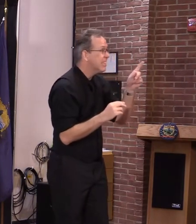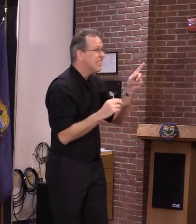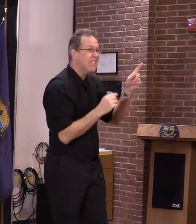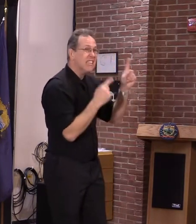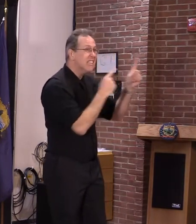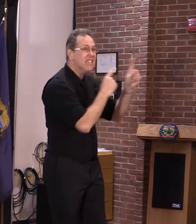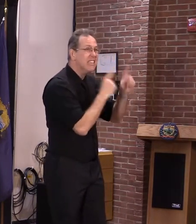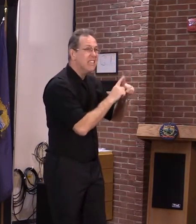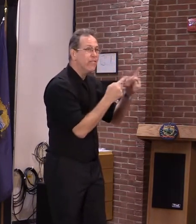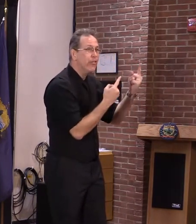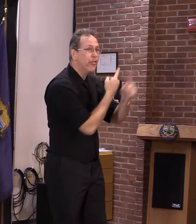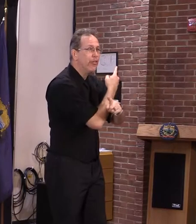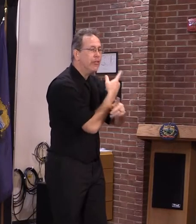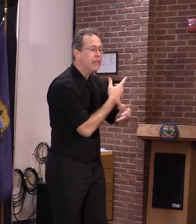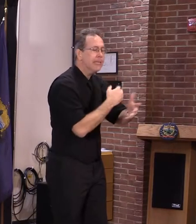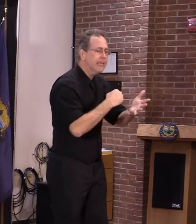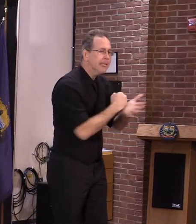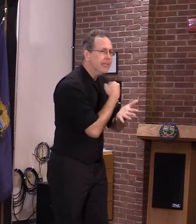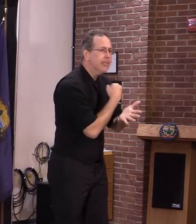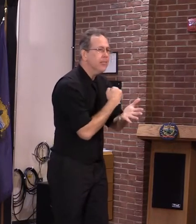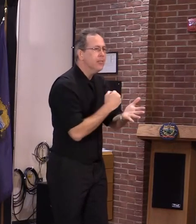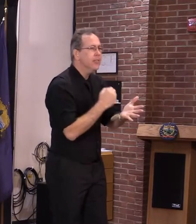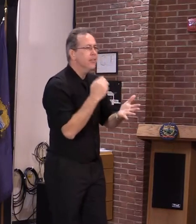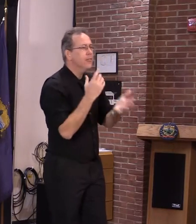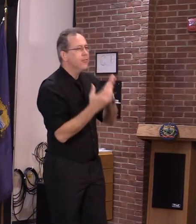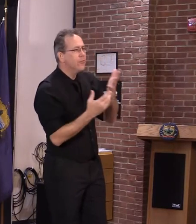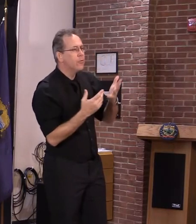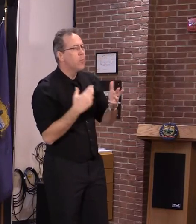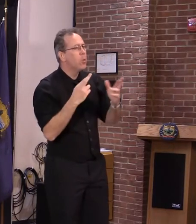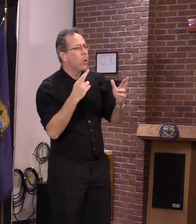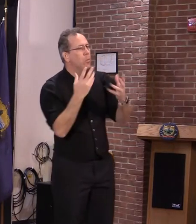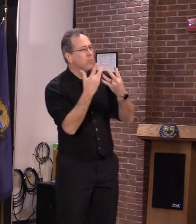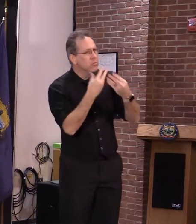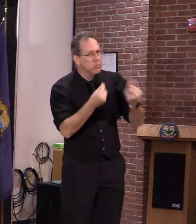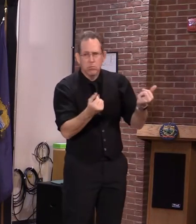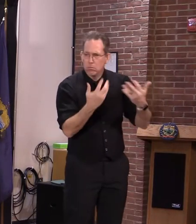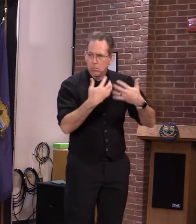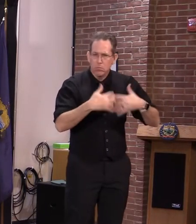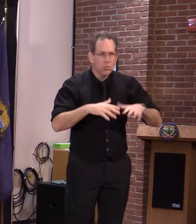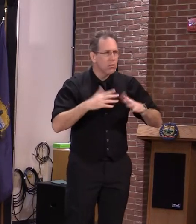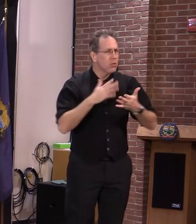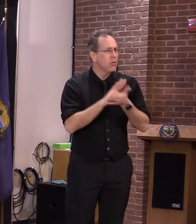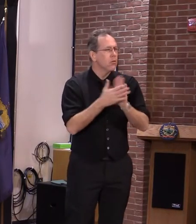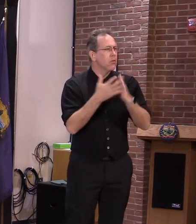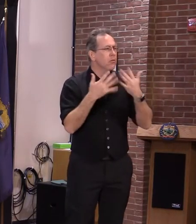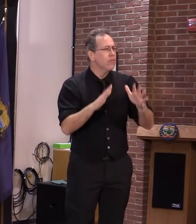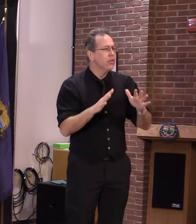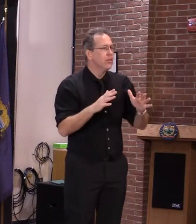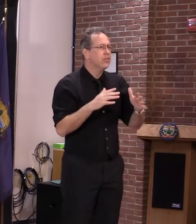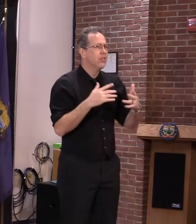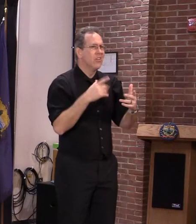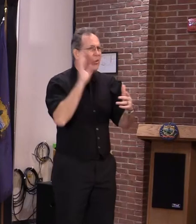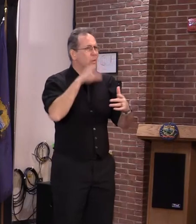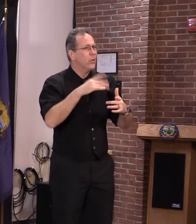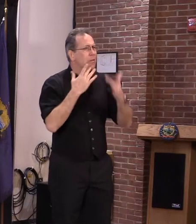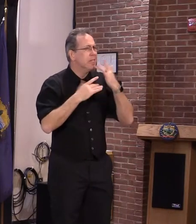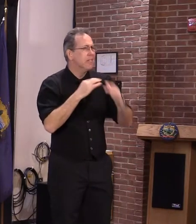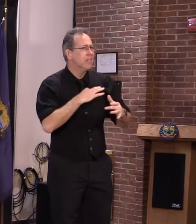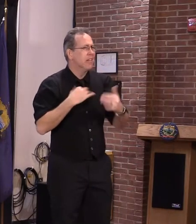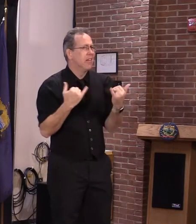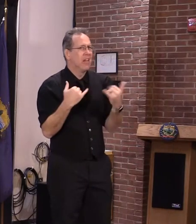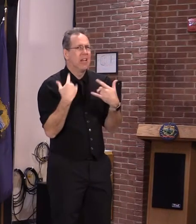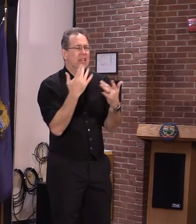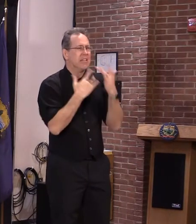COVID even subsides, but we're still going to have these staffing shortages throughout.